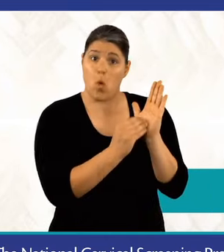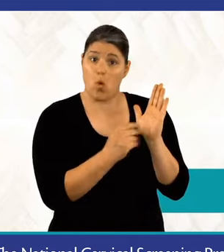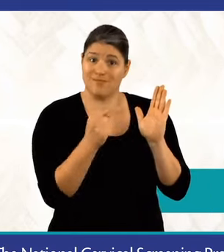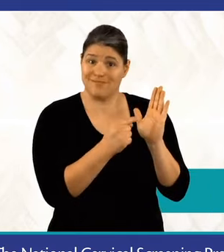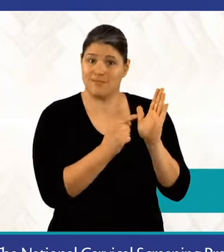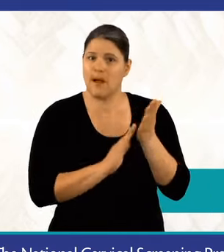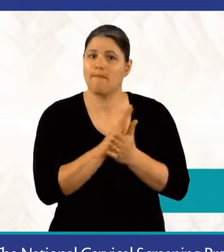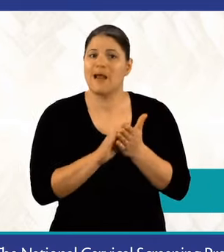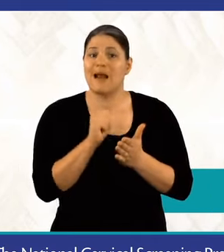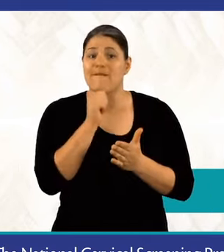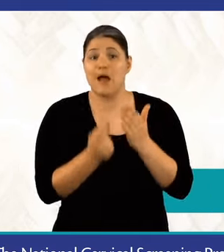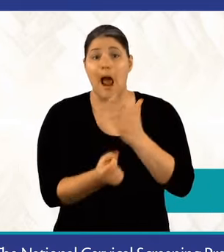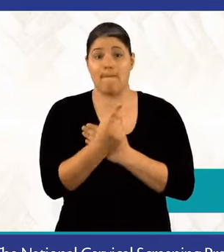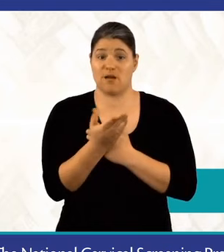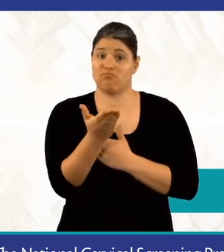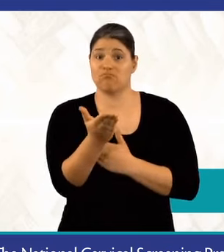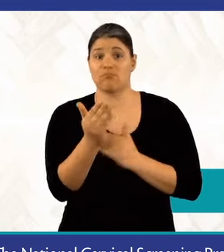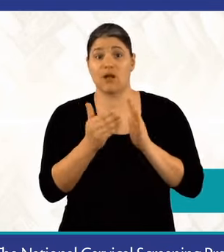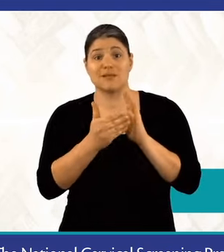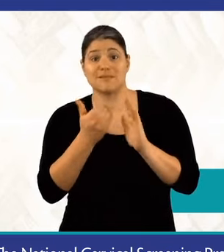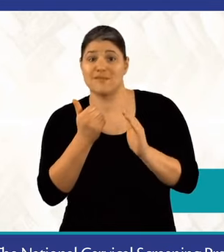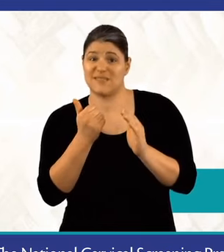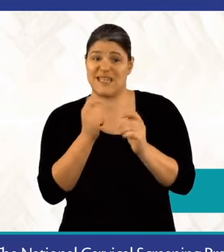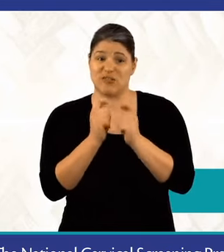Checks to ensure the right follow-up after an abnormal smear test.